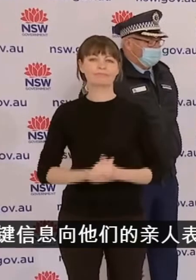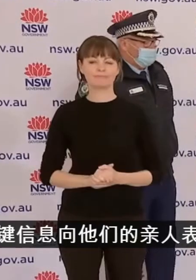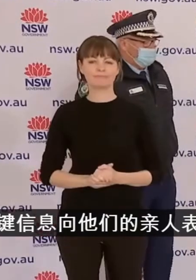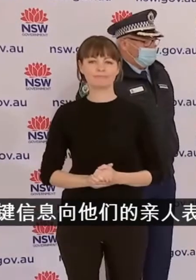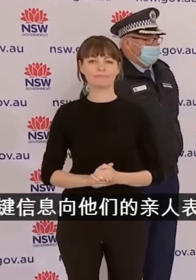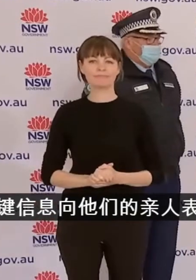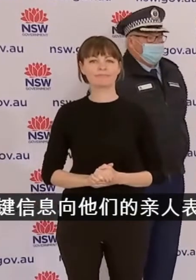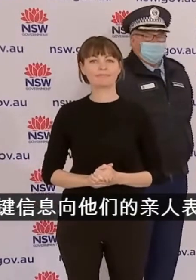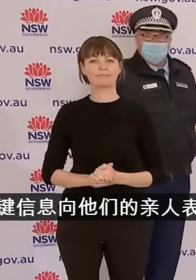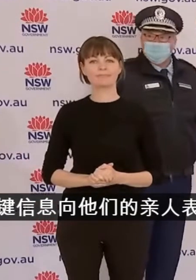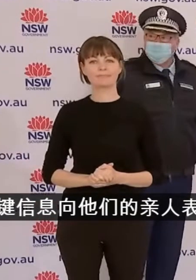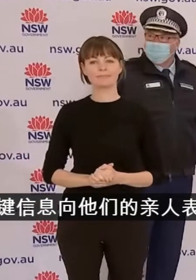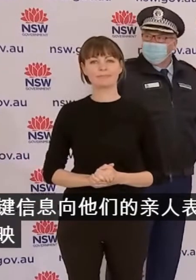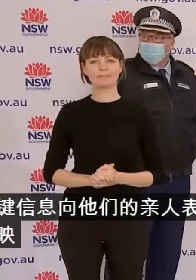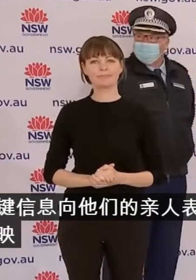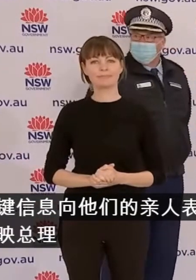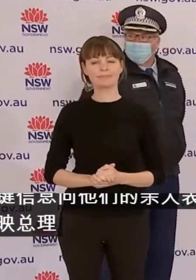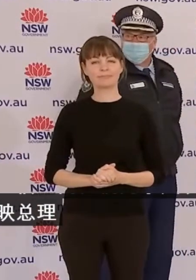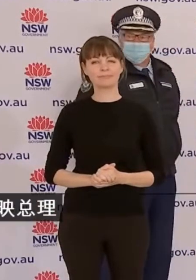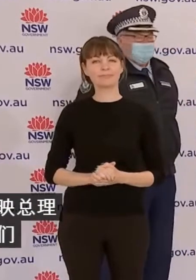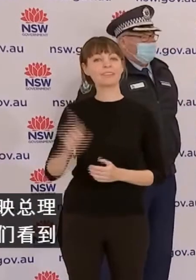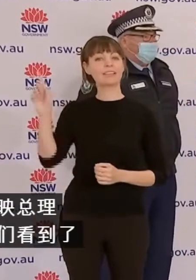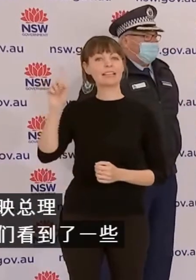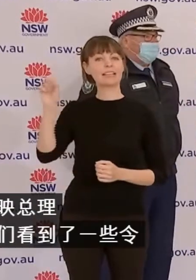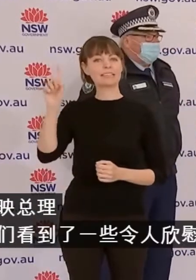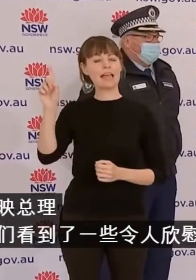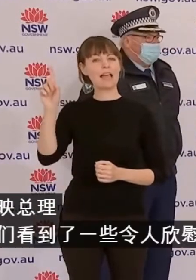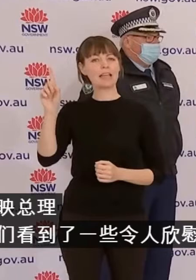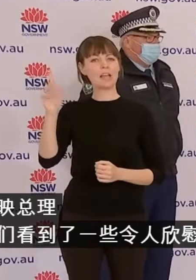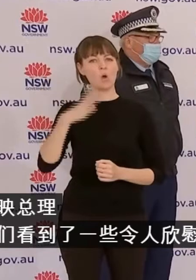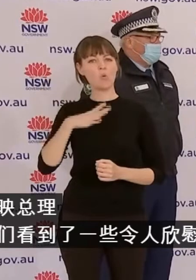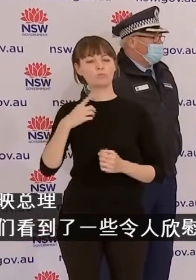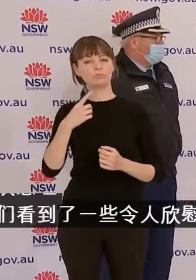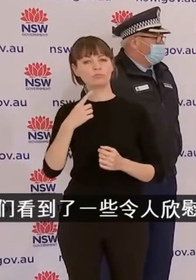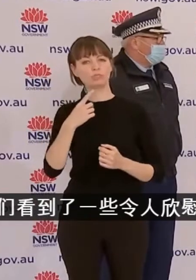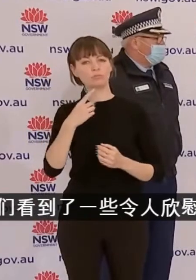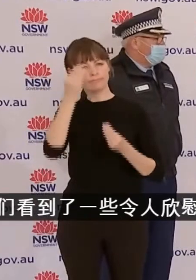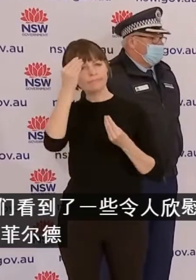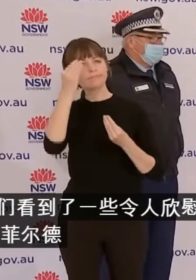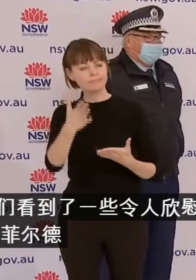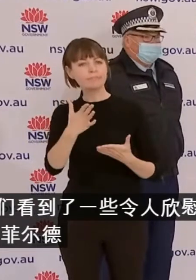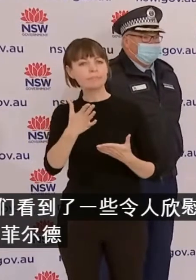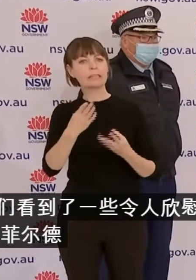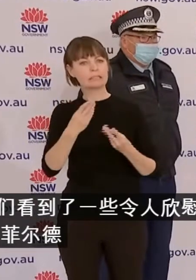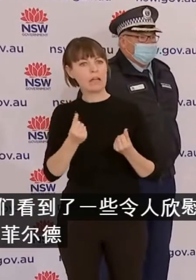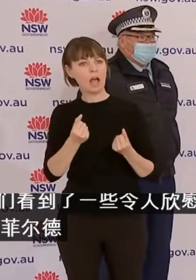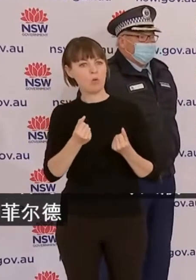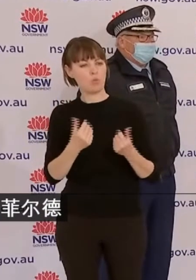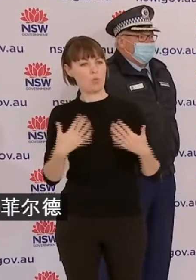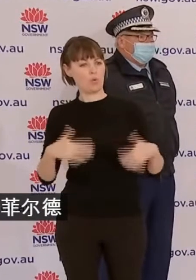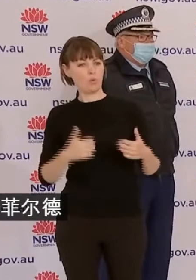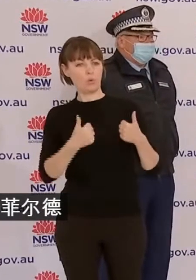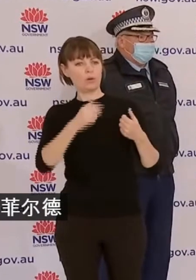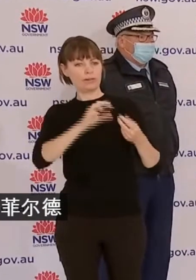today, it is to mirror what the Premier has said. We are seeing some pleasing improvements in Fairfield